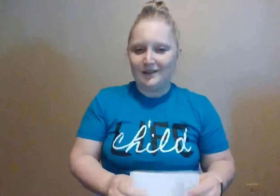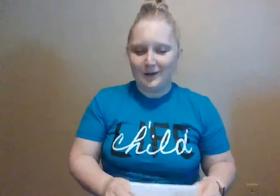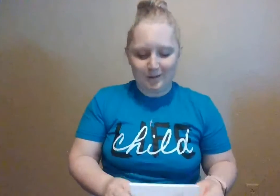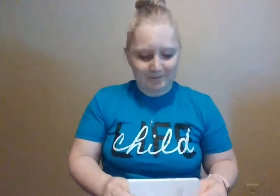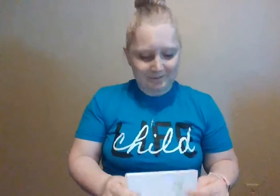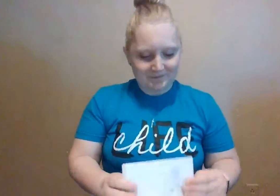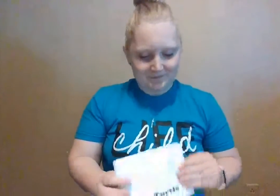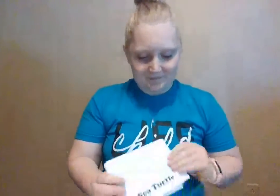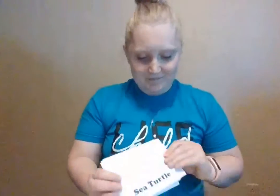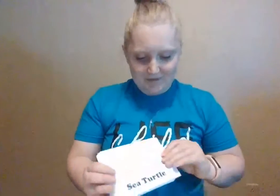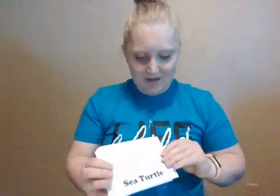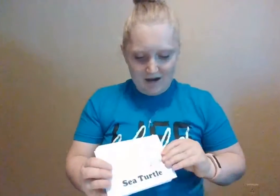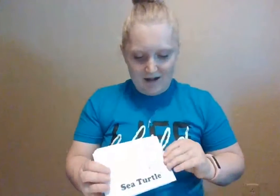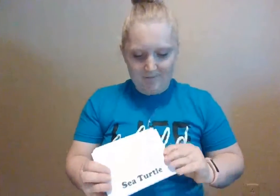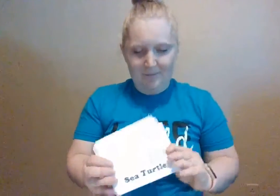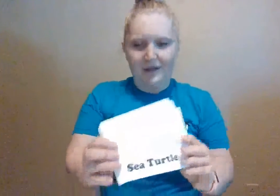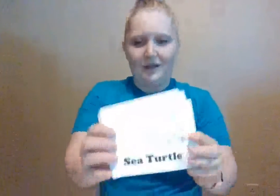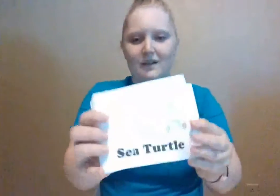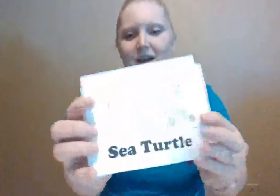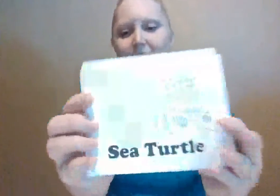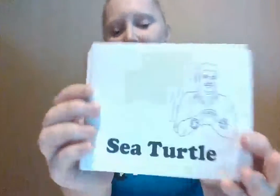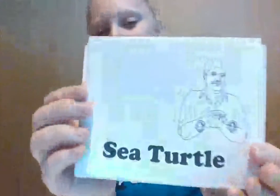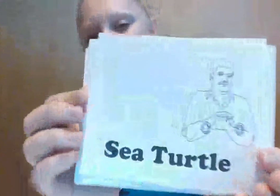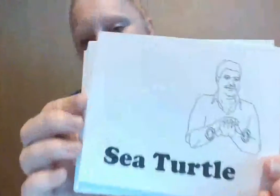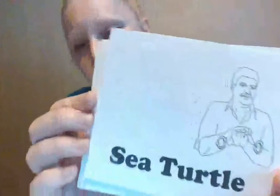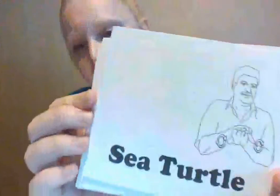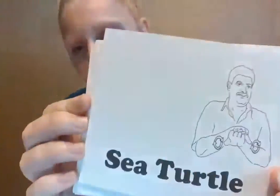turtle. All right, so that was sea turtle.